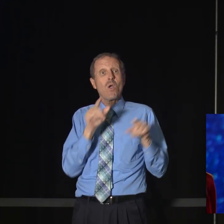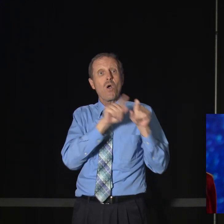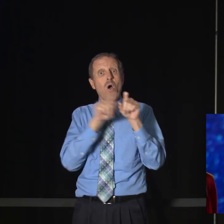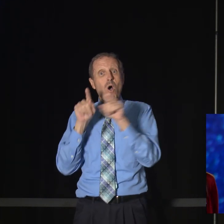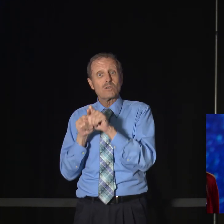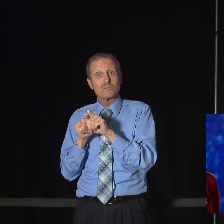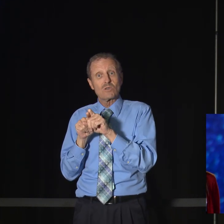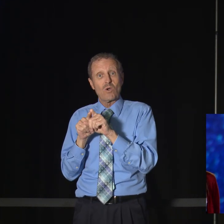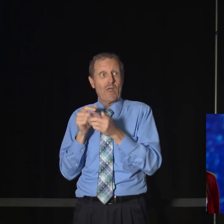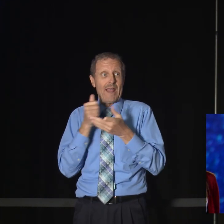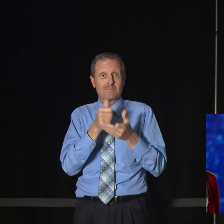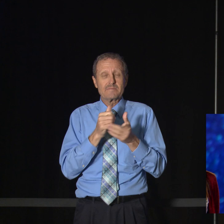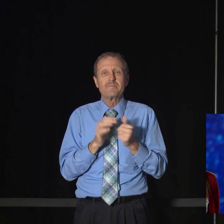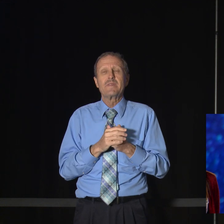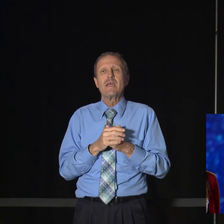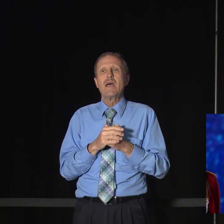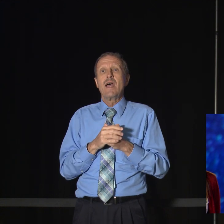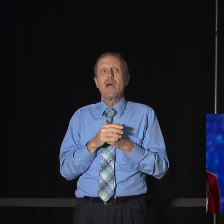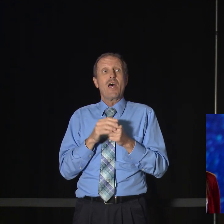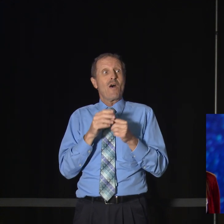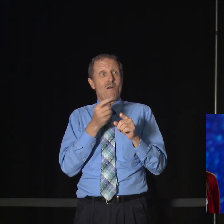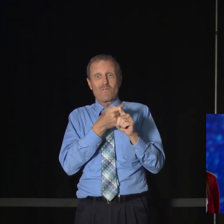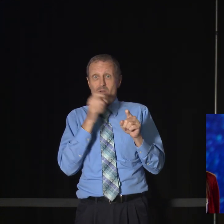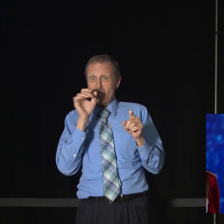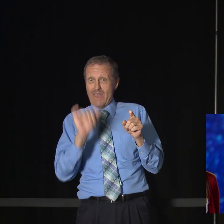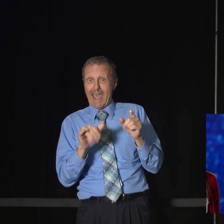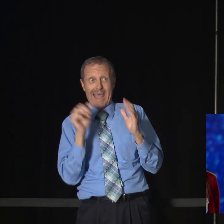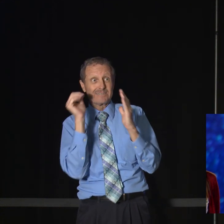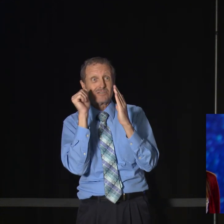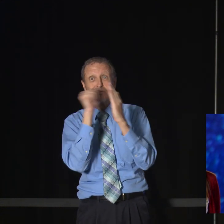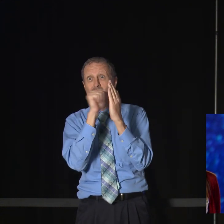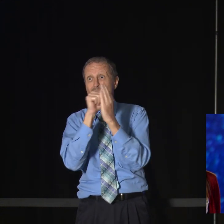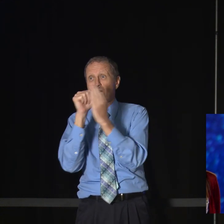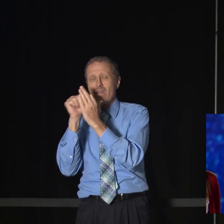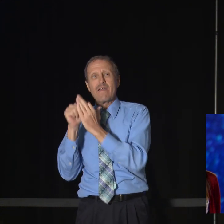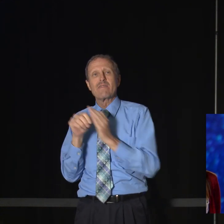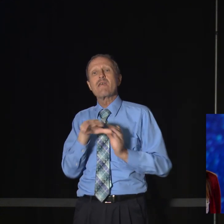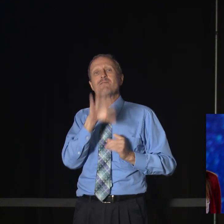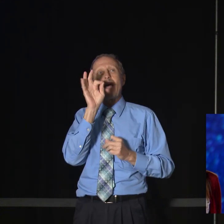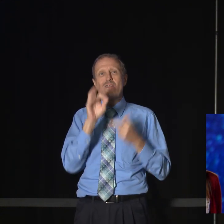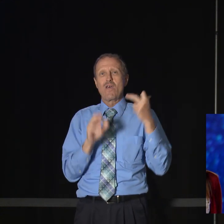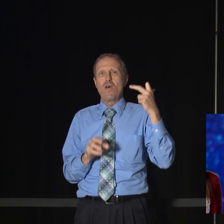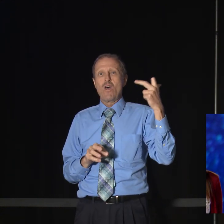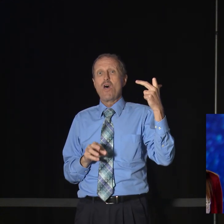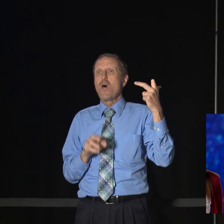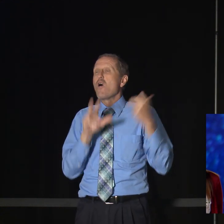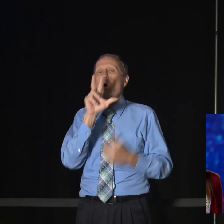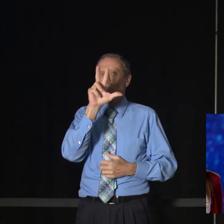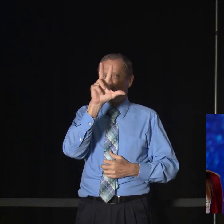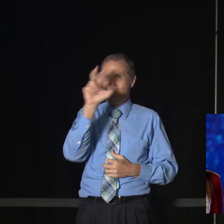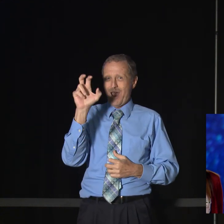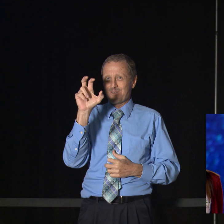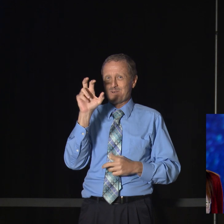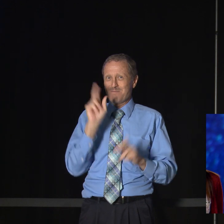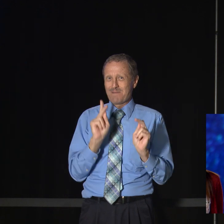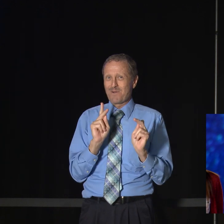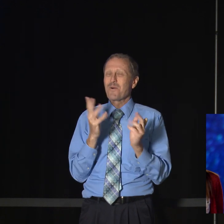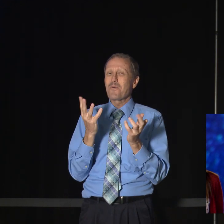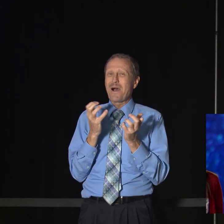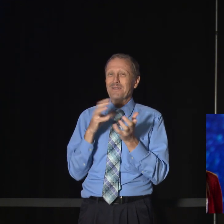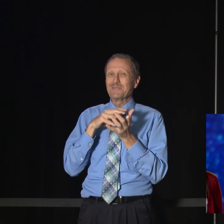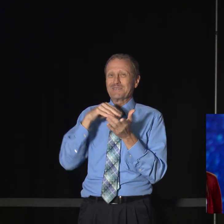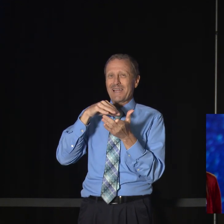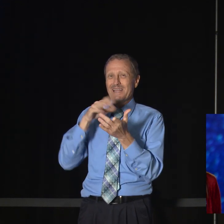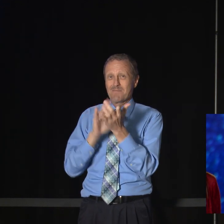health needs. But out as a result of that survey, they found 300 people that would like to study the